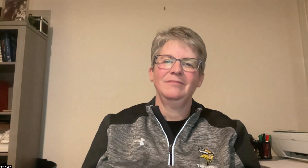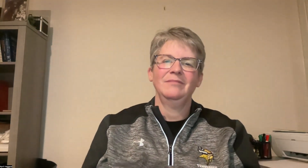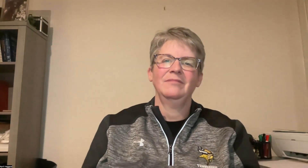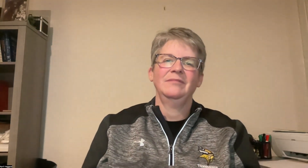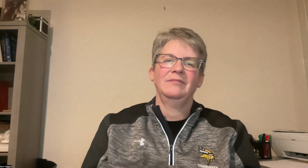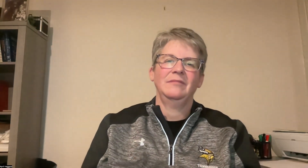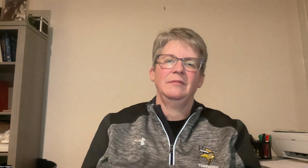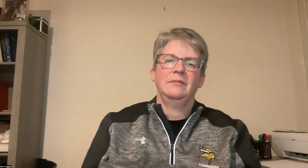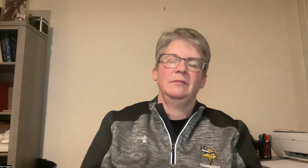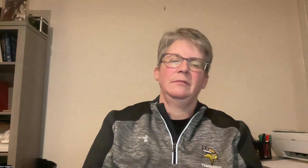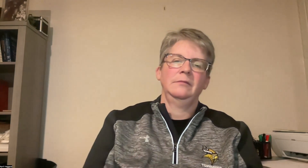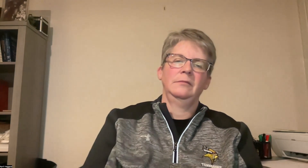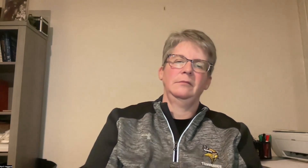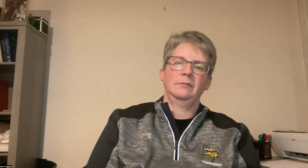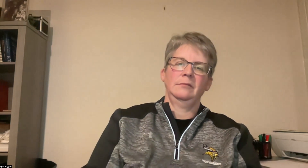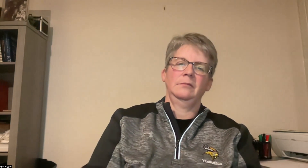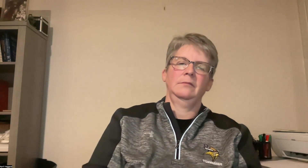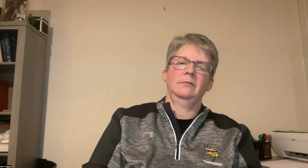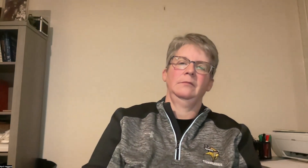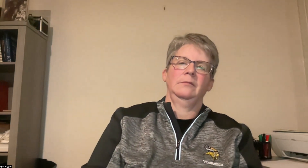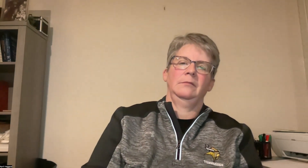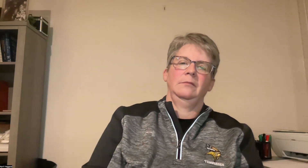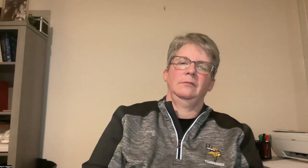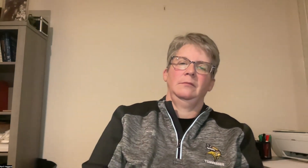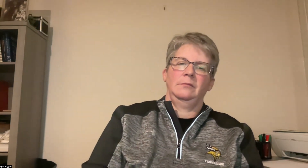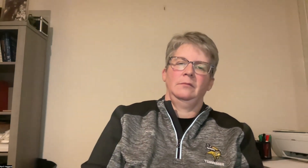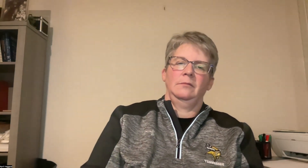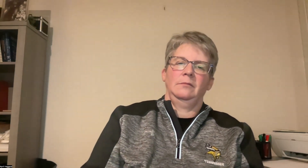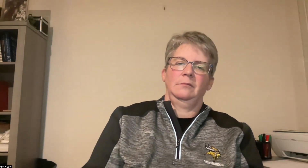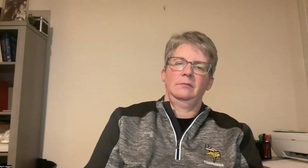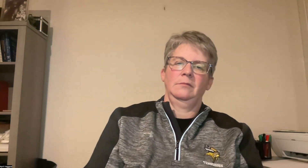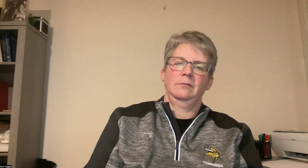And it's possible that if someone